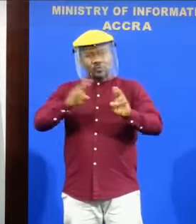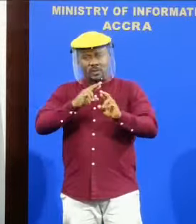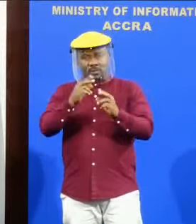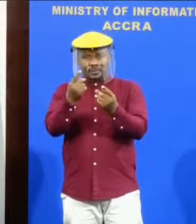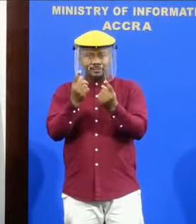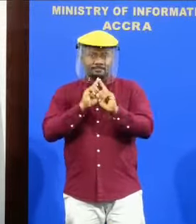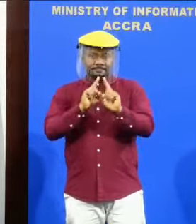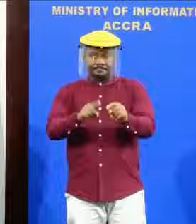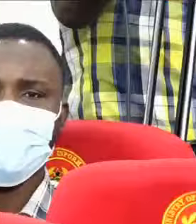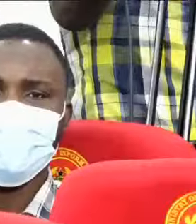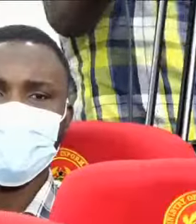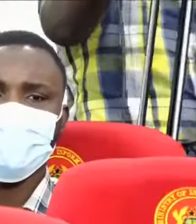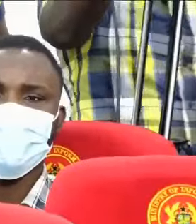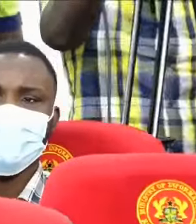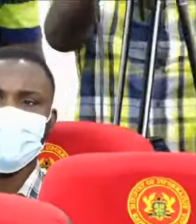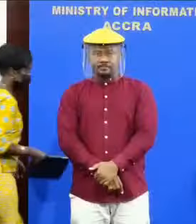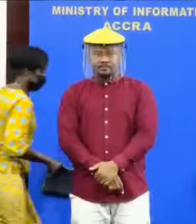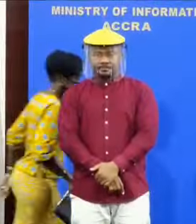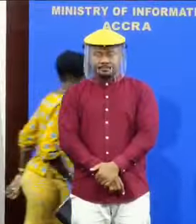much.